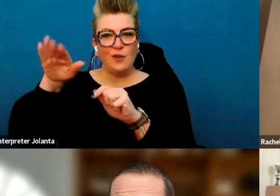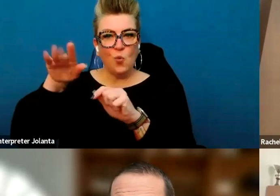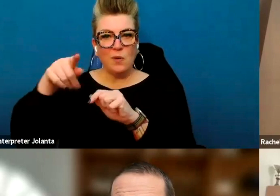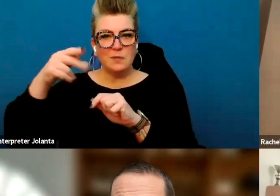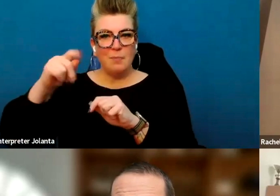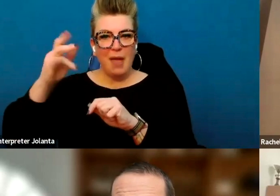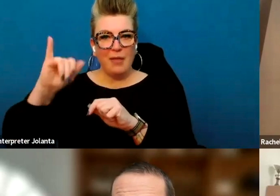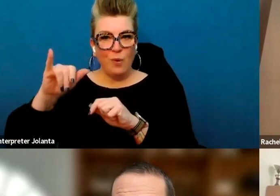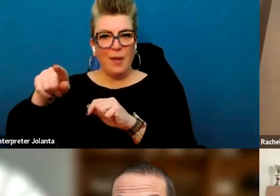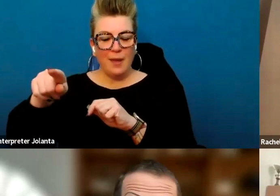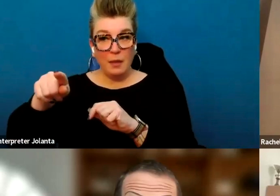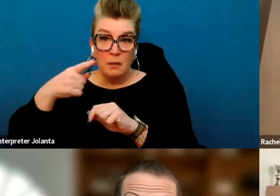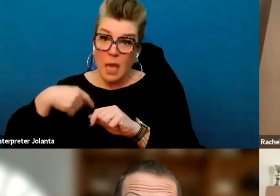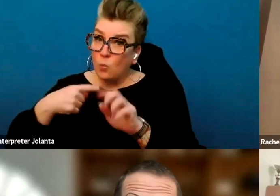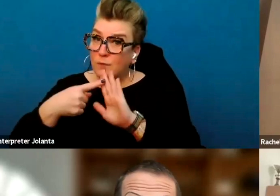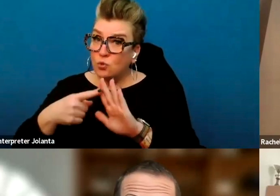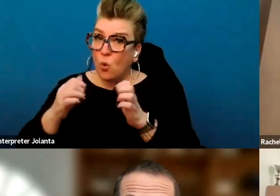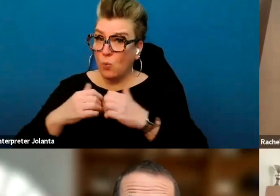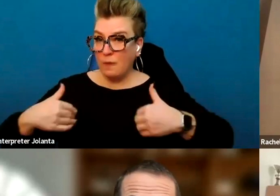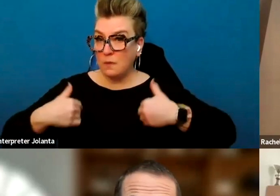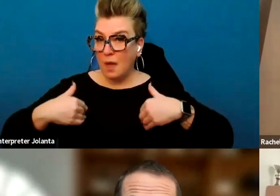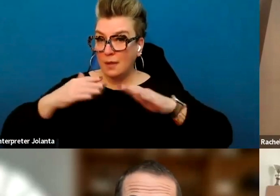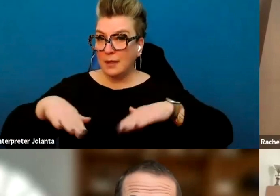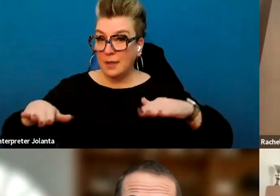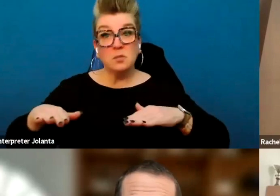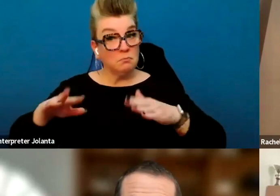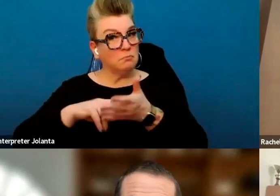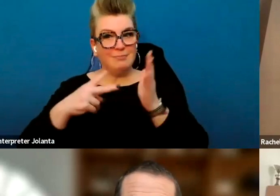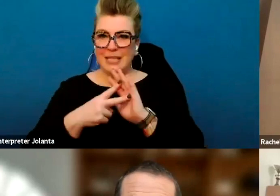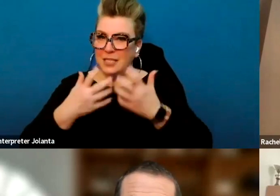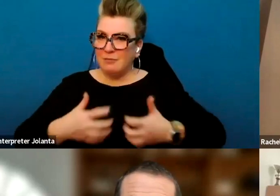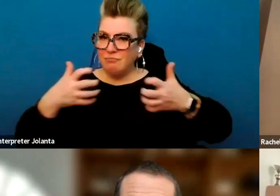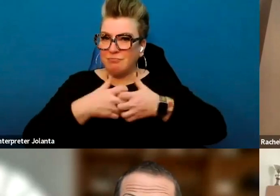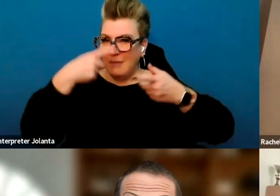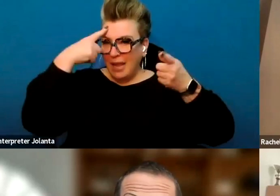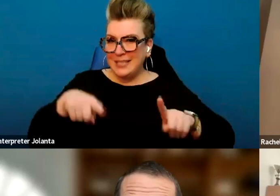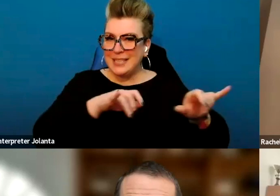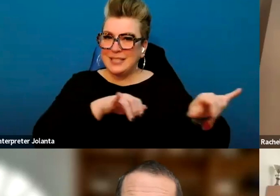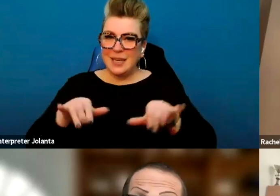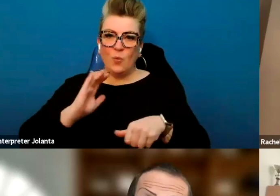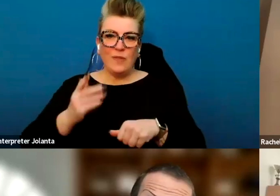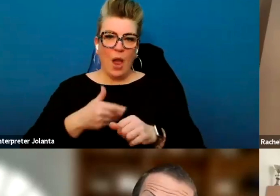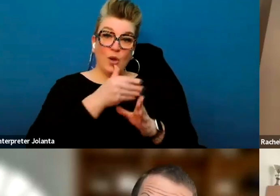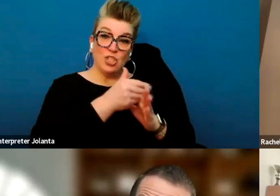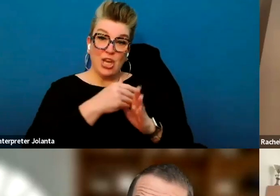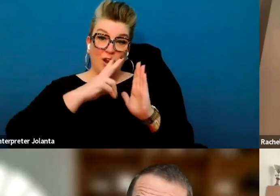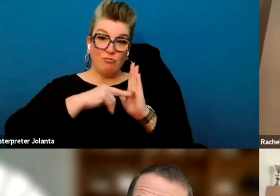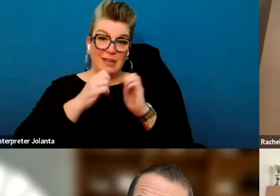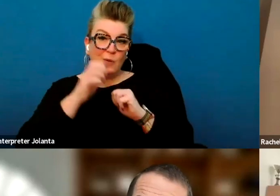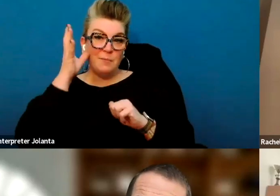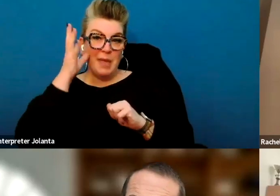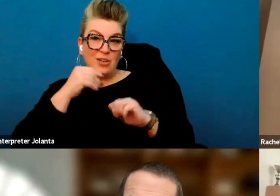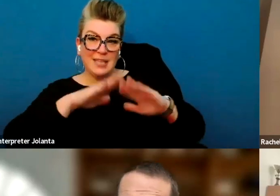that in young kids, actually. So it's consistent with our shared reading measures. And in the